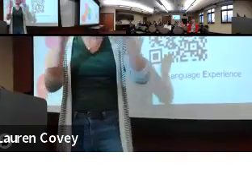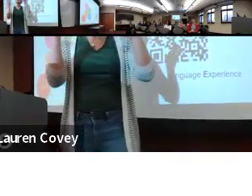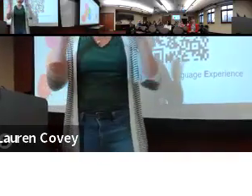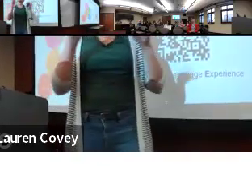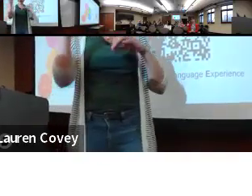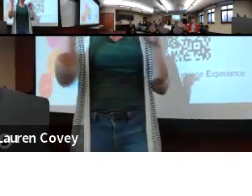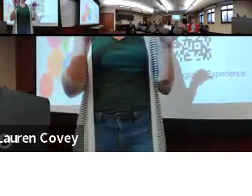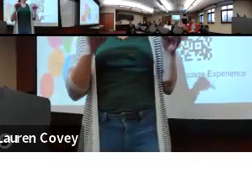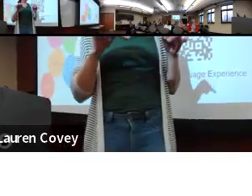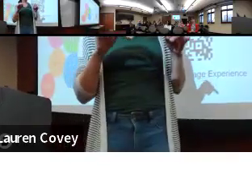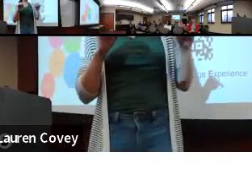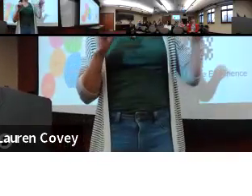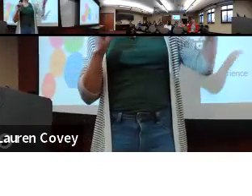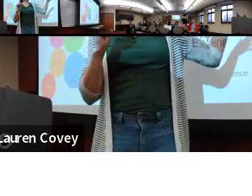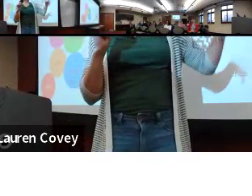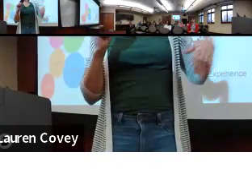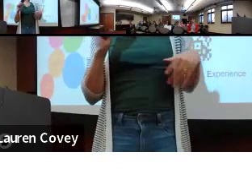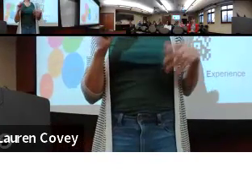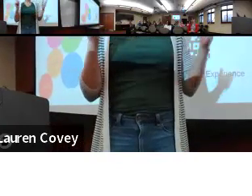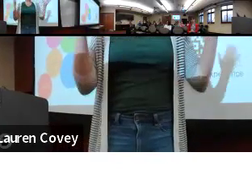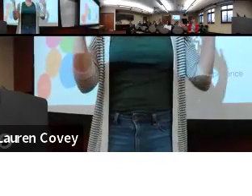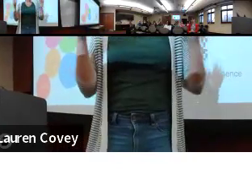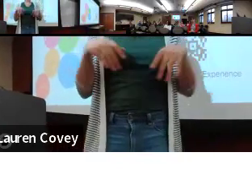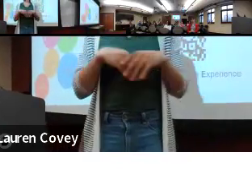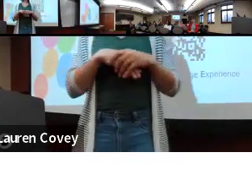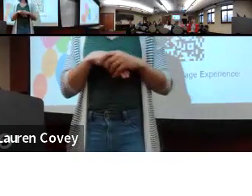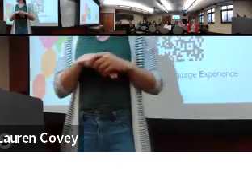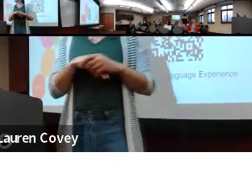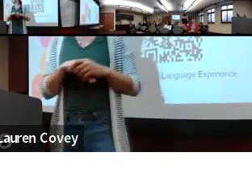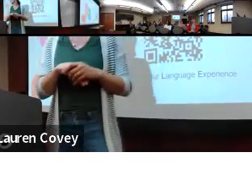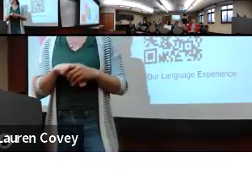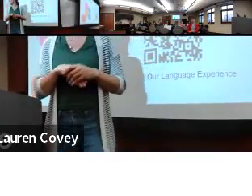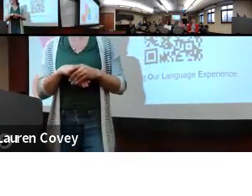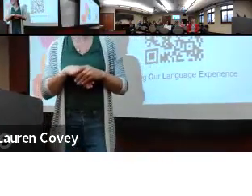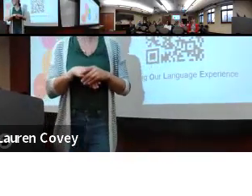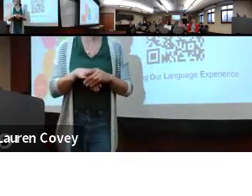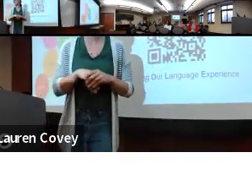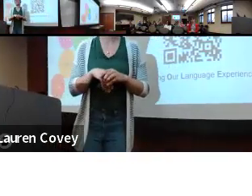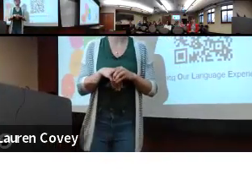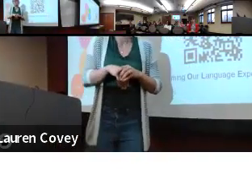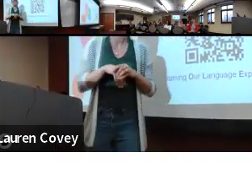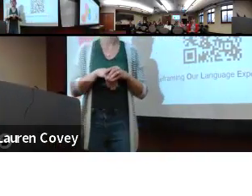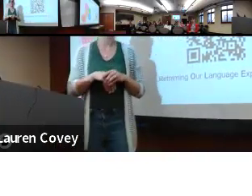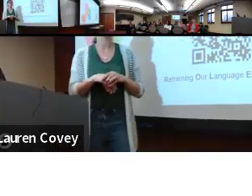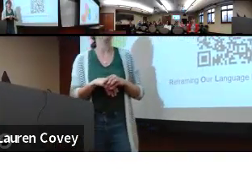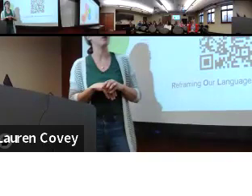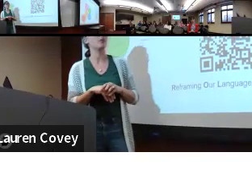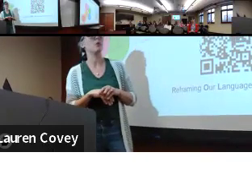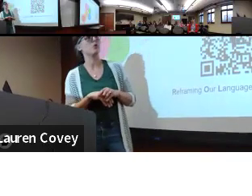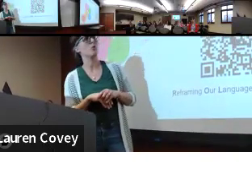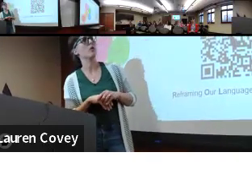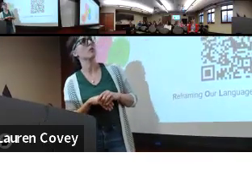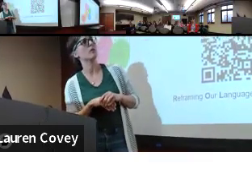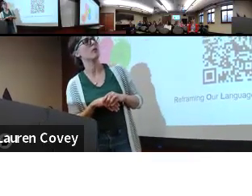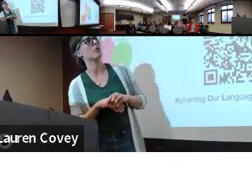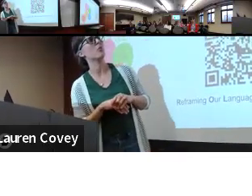between working on different parts of language. And if you're interested, we're always open to new members. Come contribute as